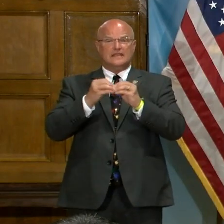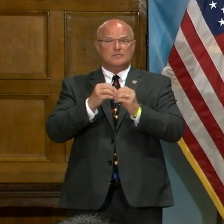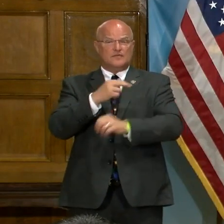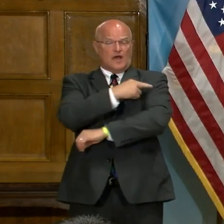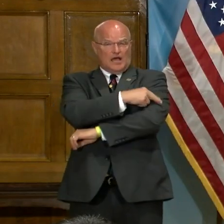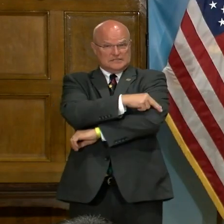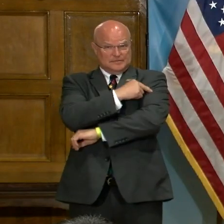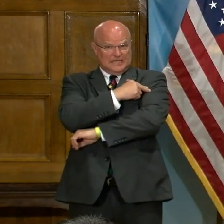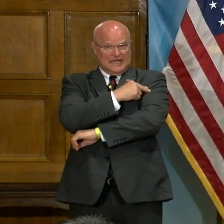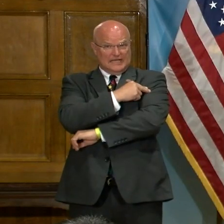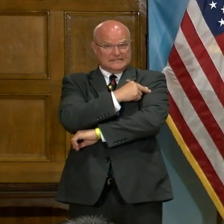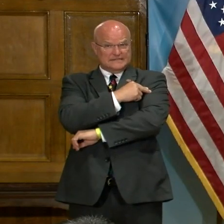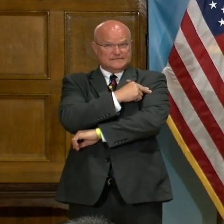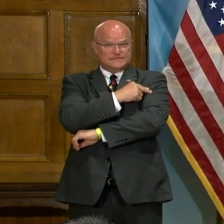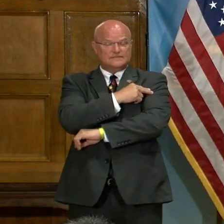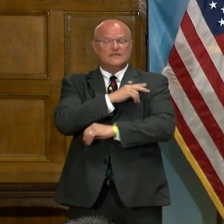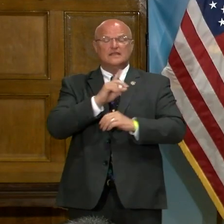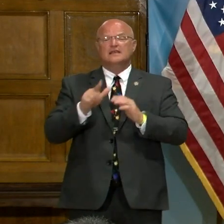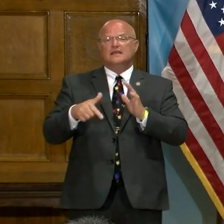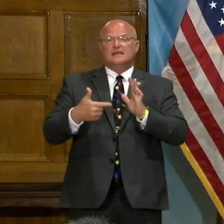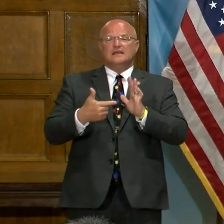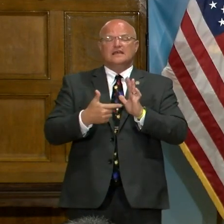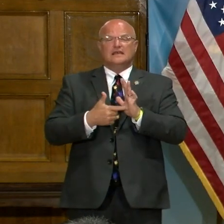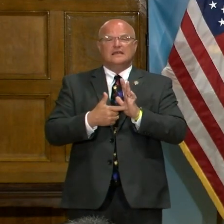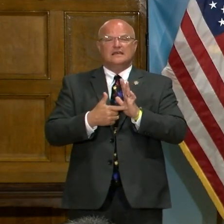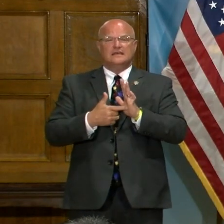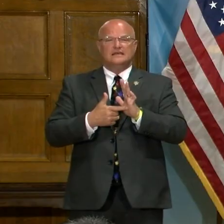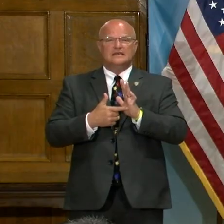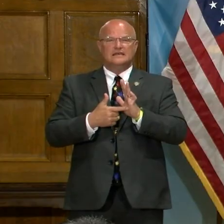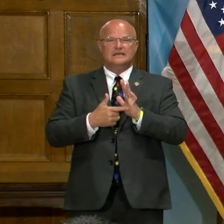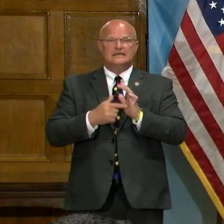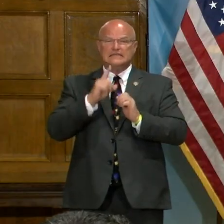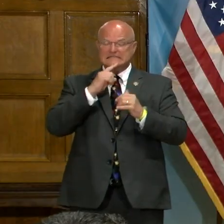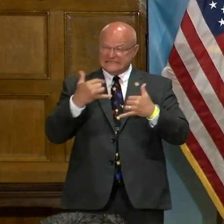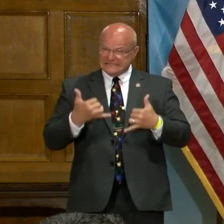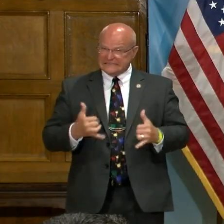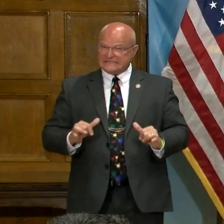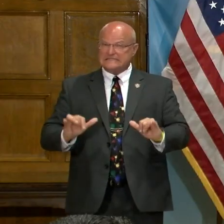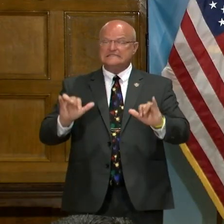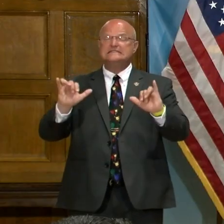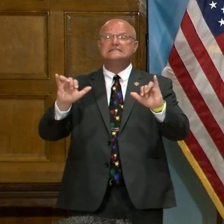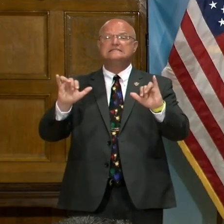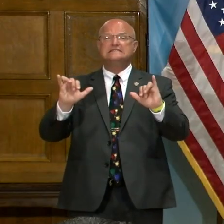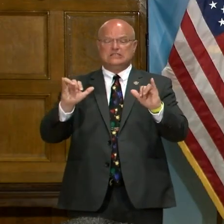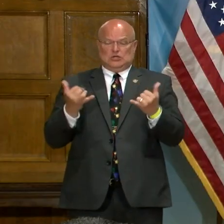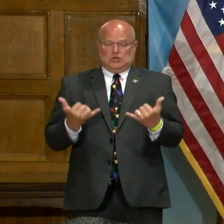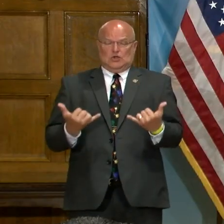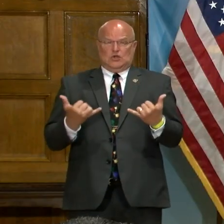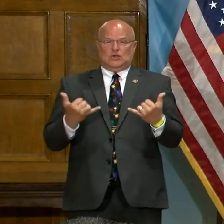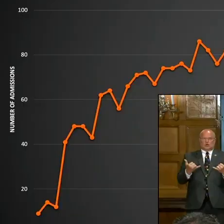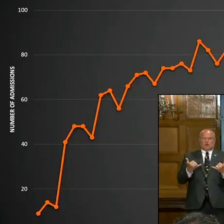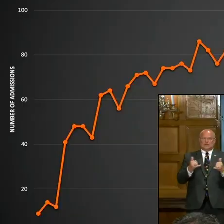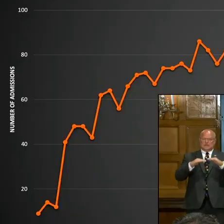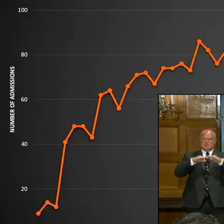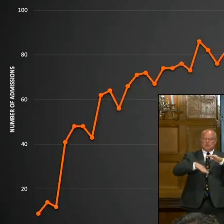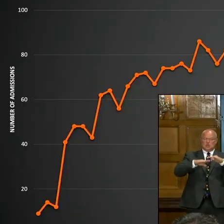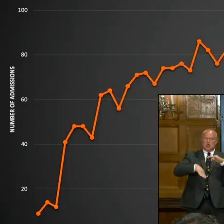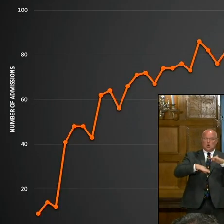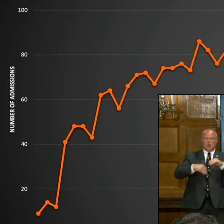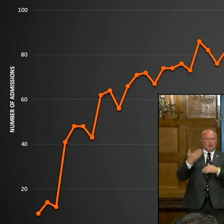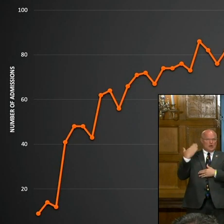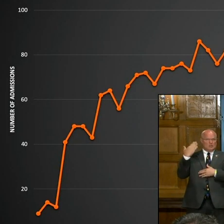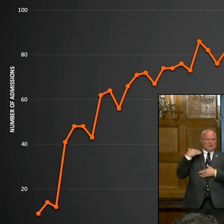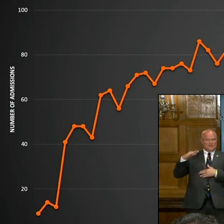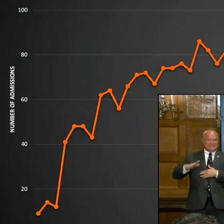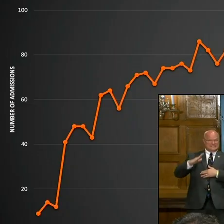of hospitalized, this is still currently a little bit below our